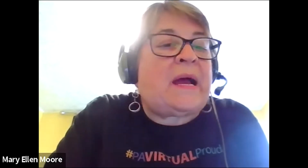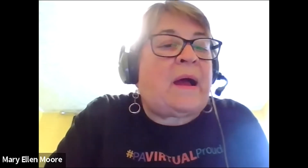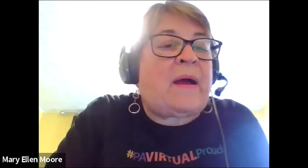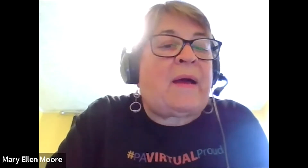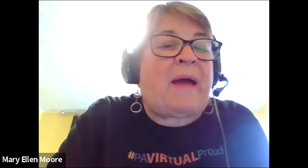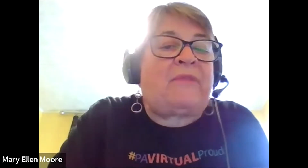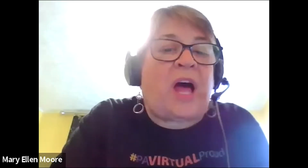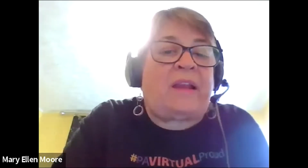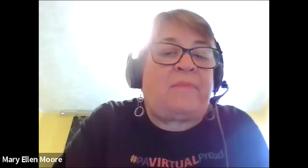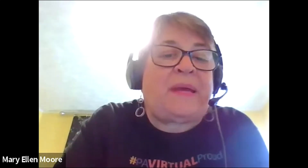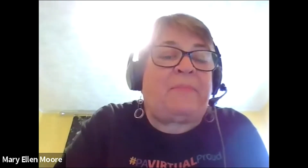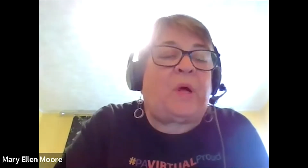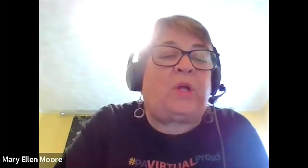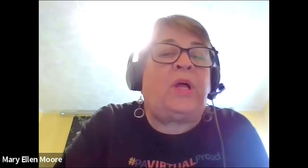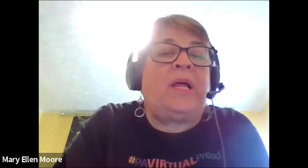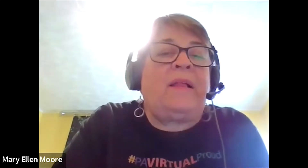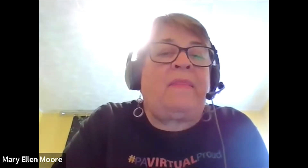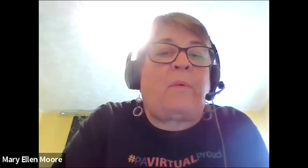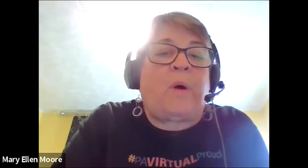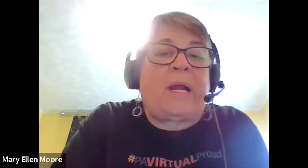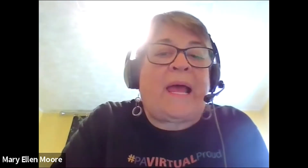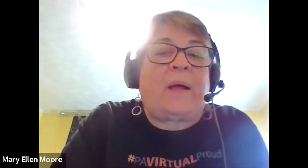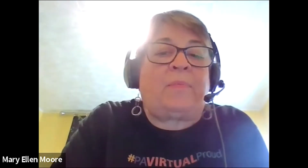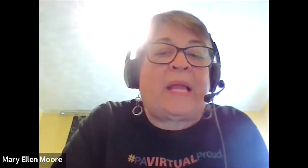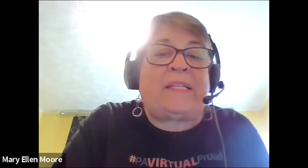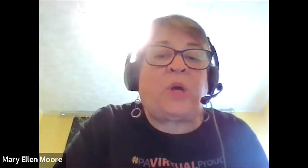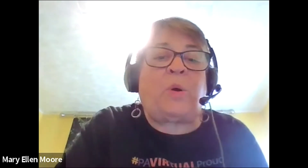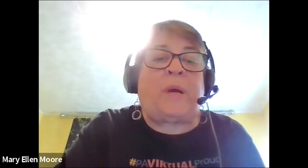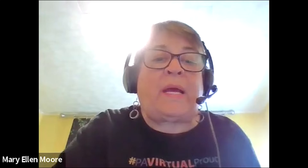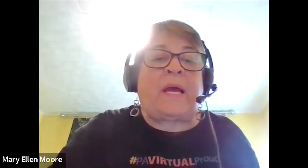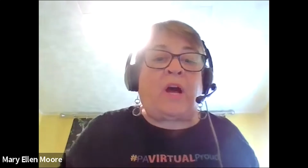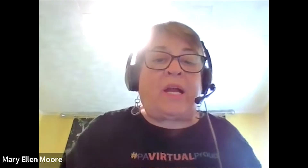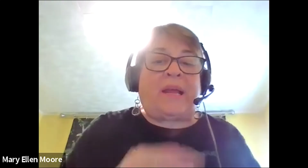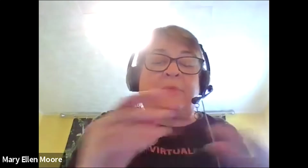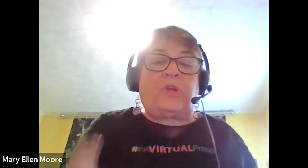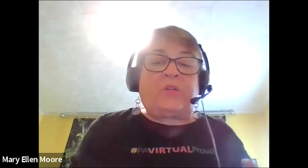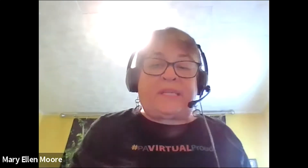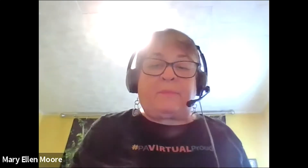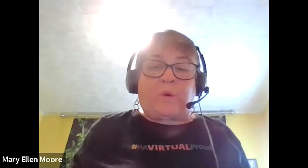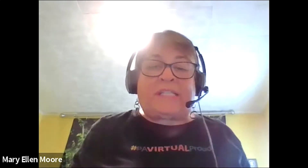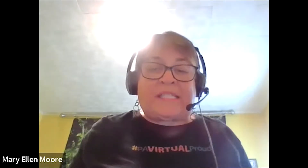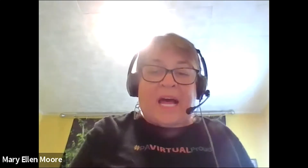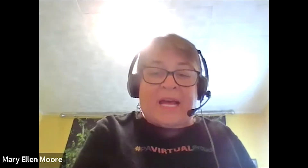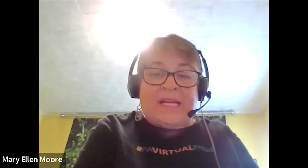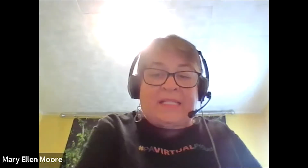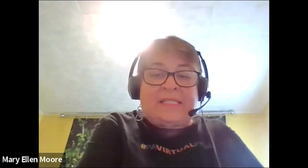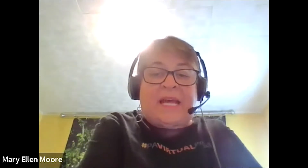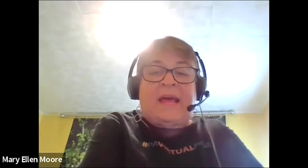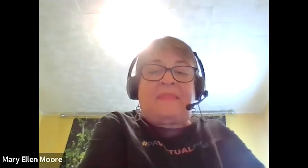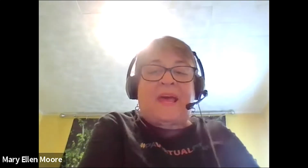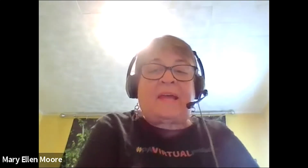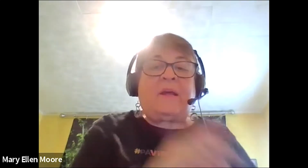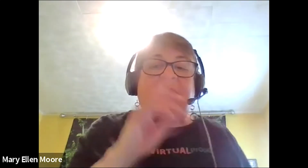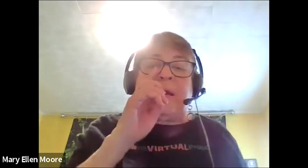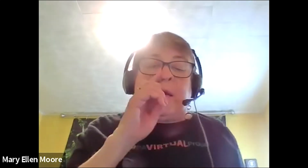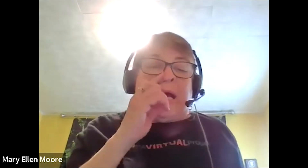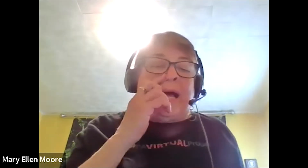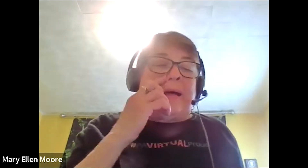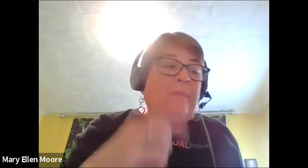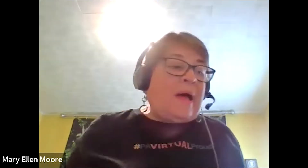I have a lot of people that want to help. Let's go on and learn some more signs, and then I